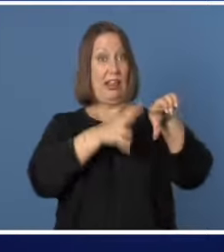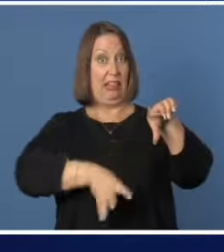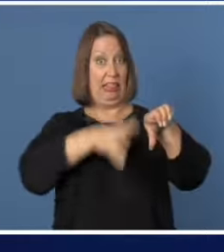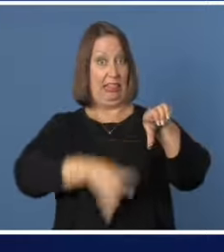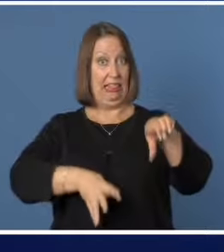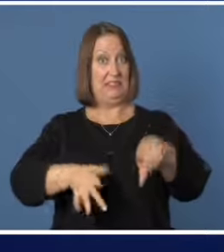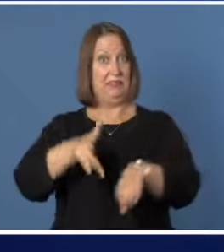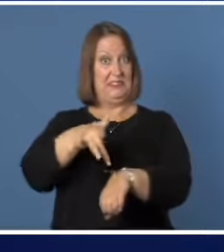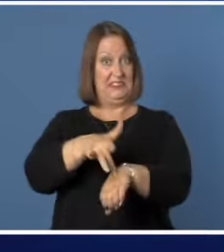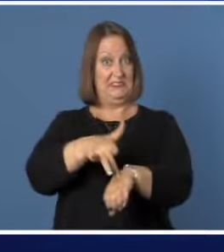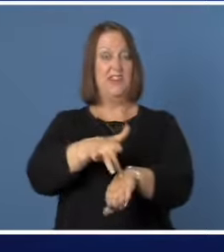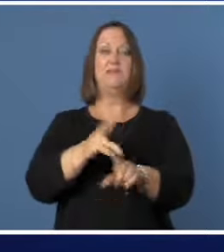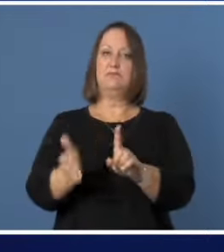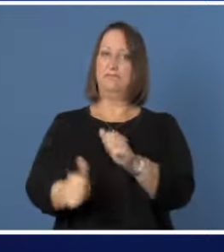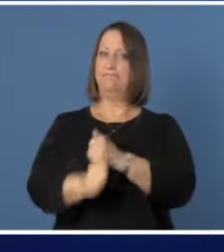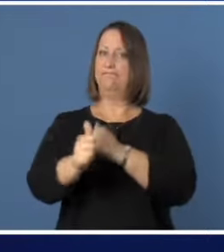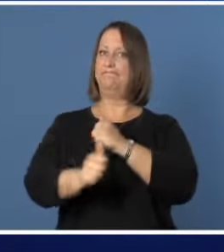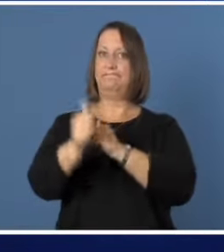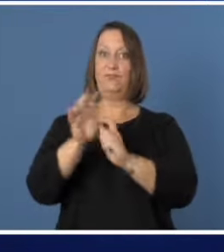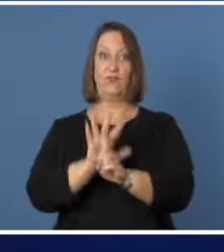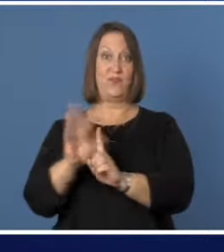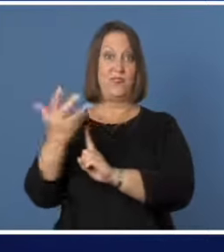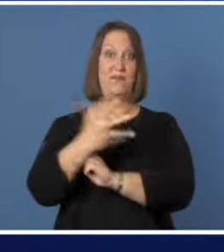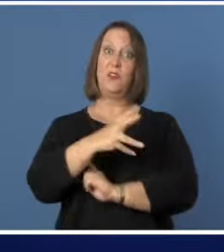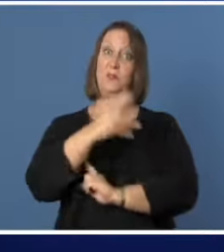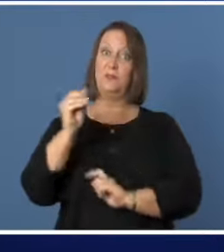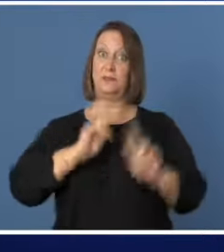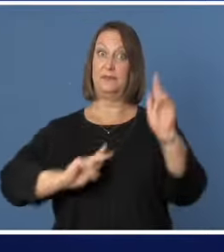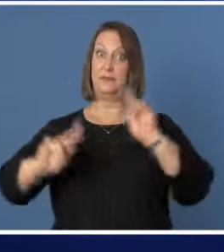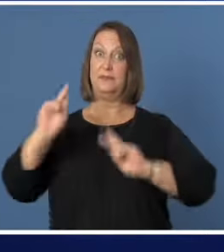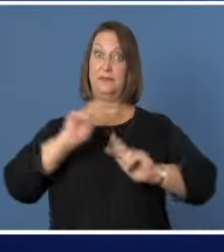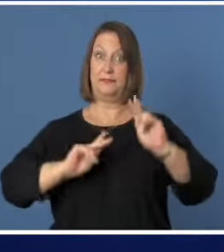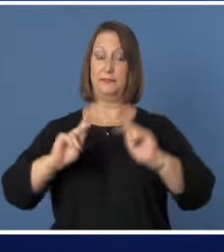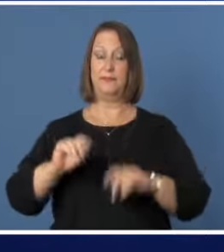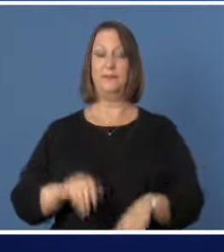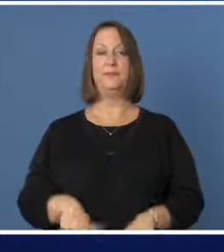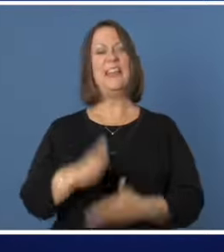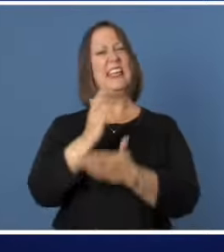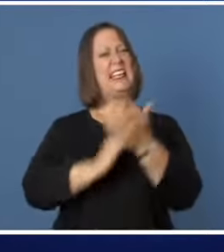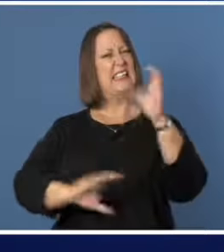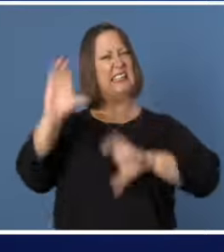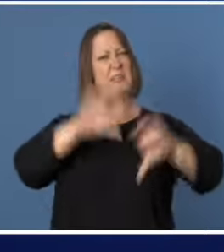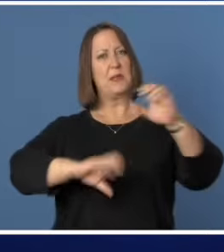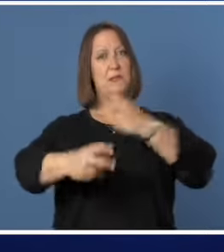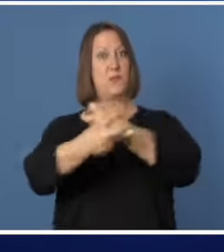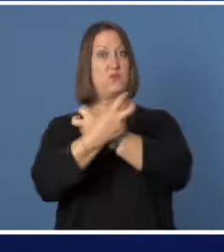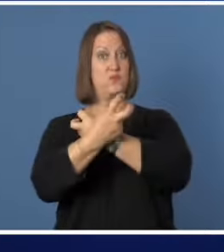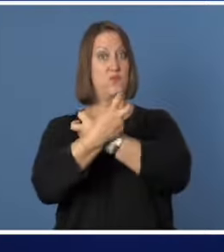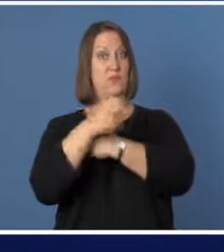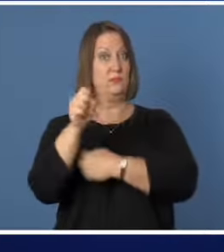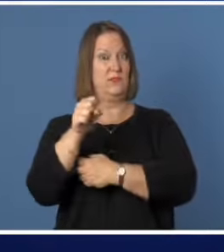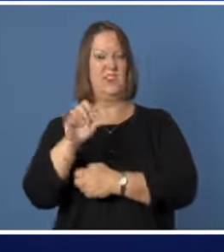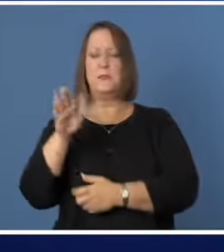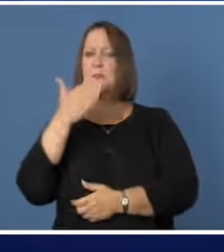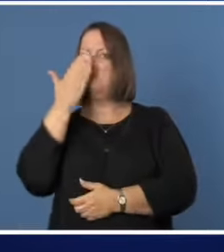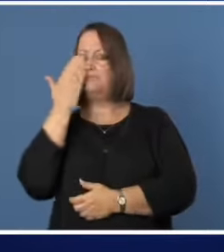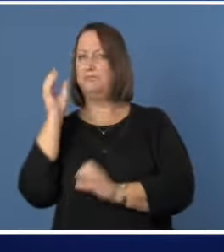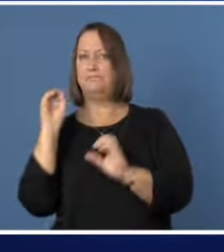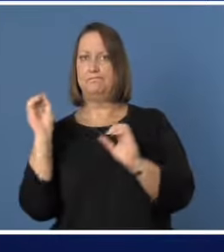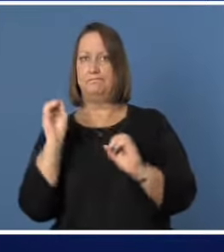They can be used as a liquid to create a hazard to people and the environment. Some chemical agents may